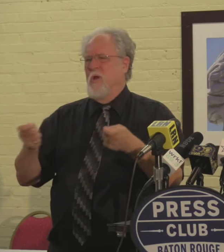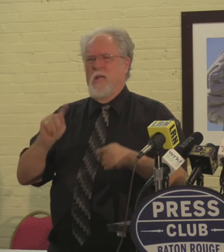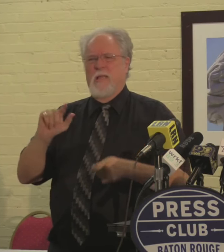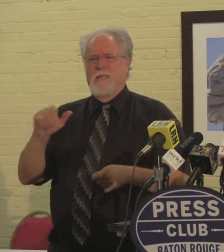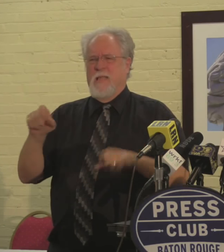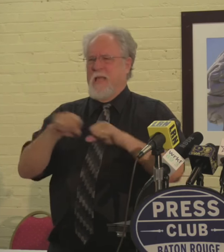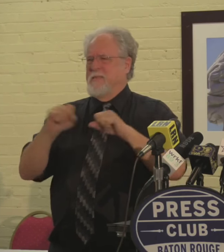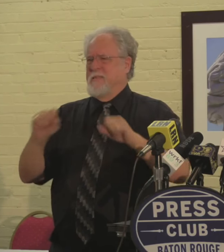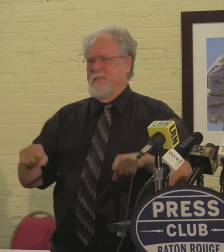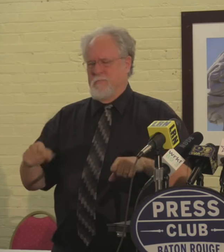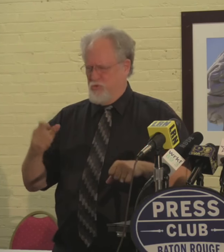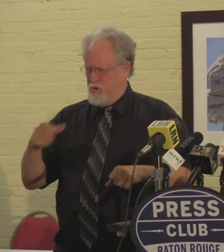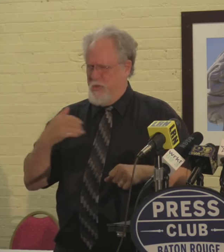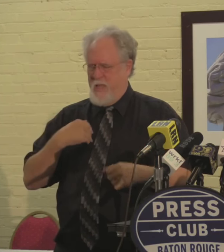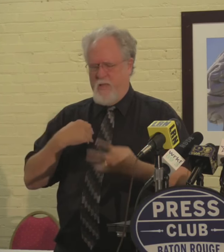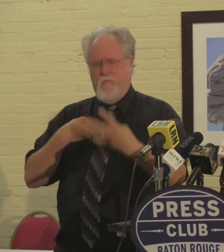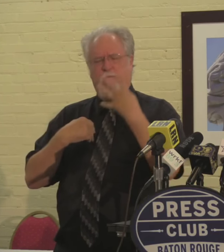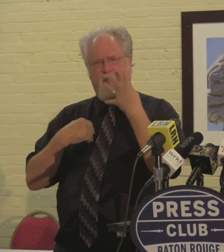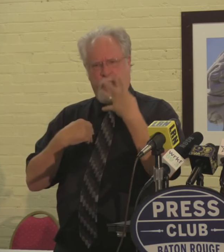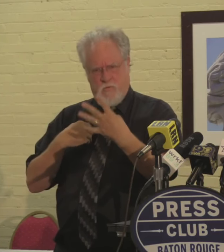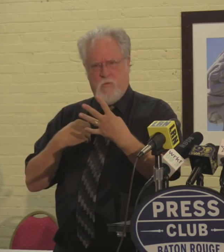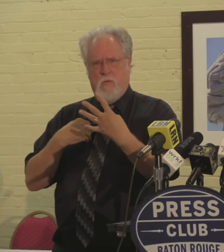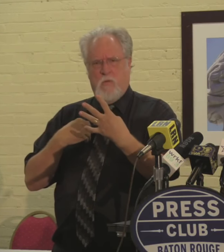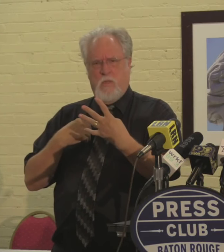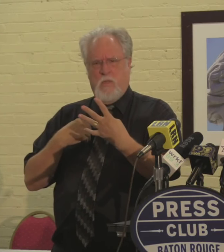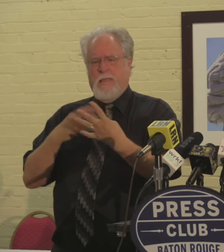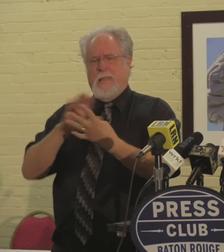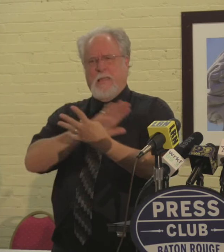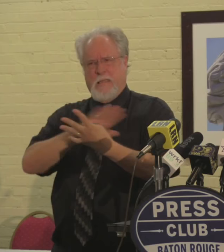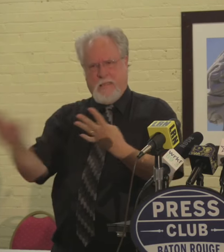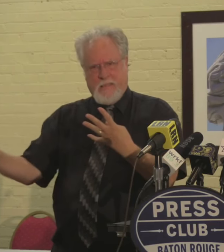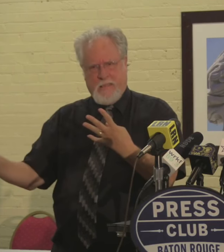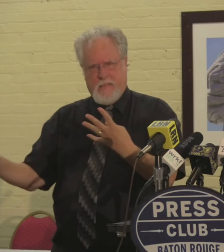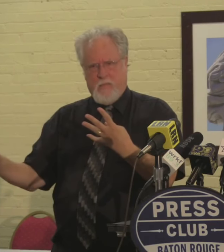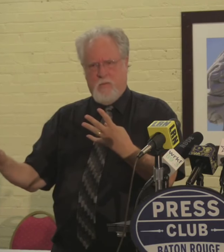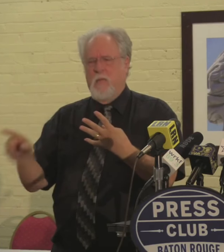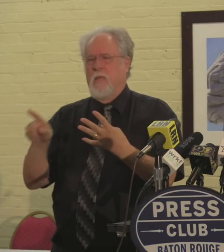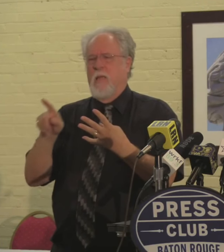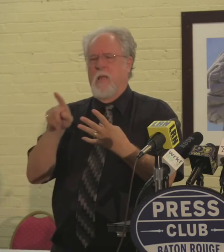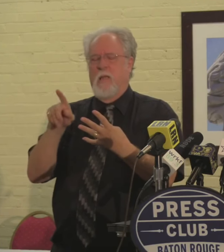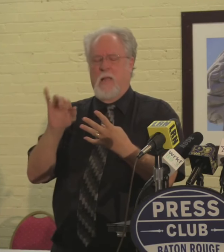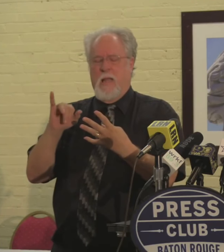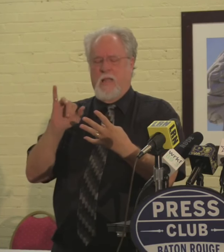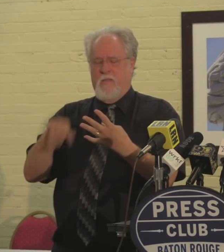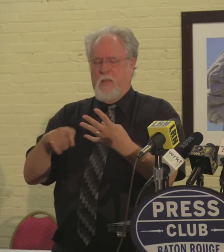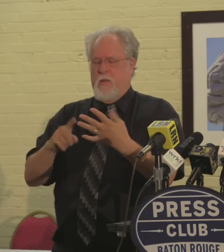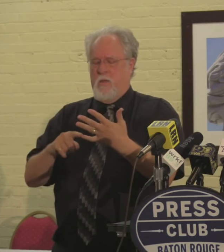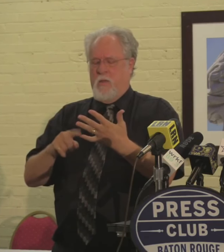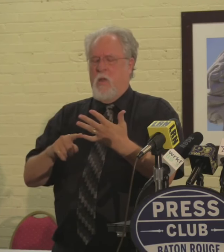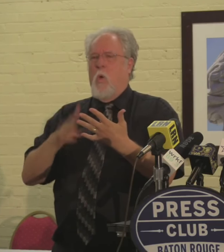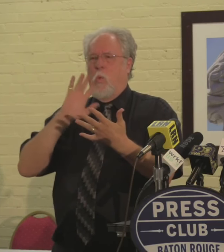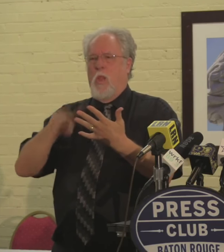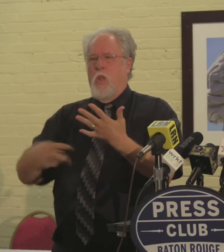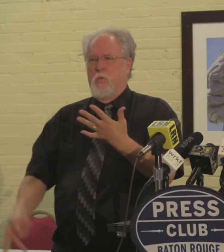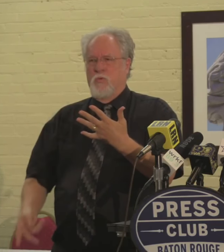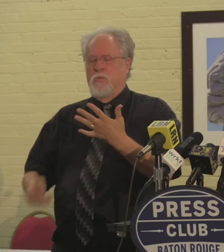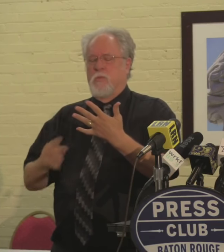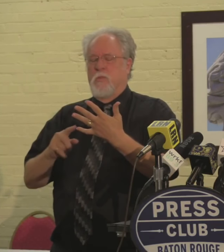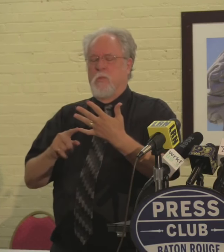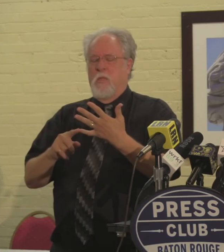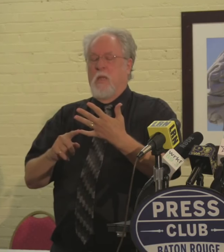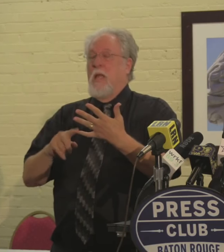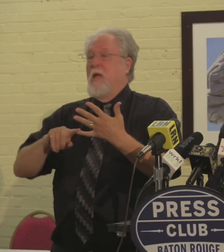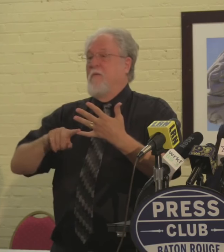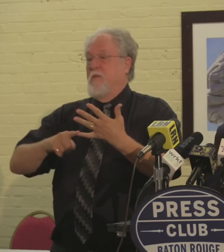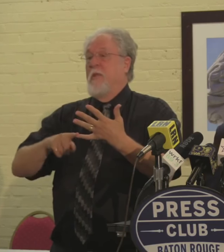tax system, and we ought to have the 4 pennies that we keep be as clean as the penny that we will lose. And by the way, that 5th